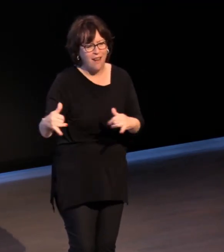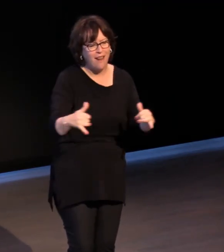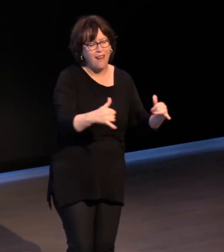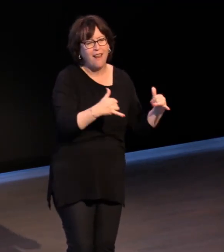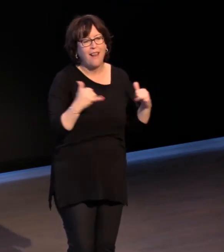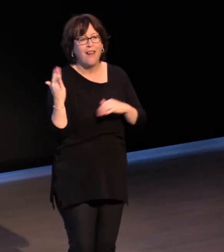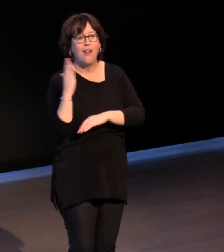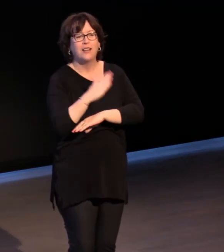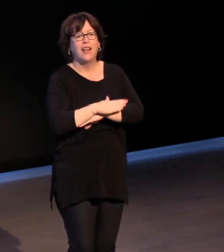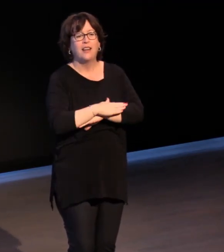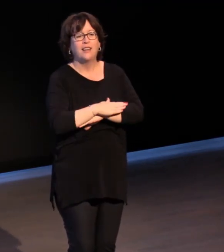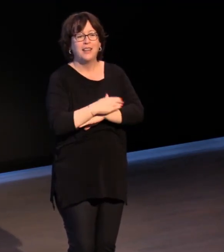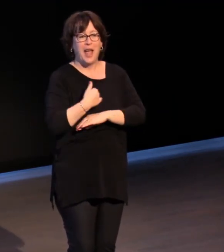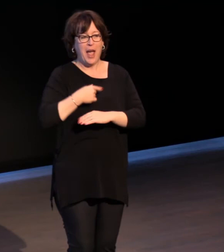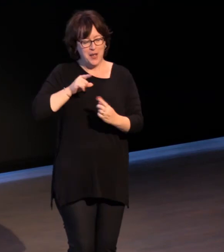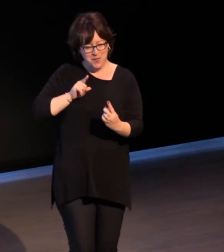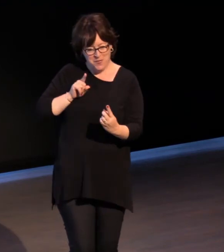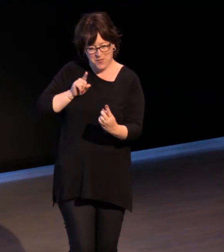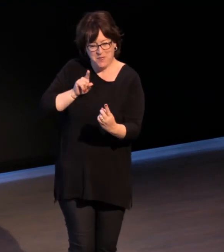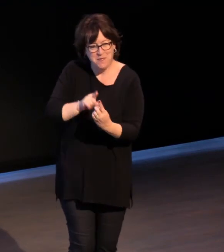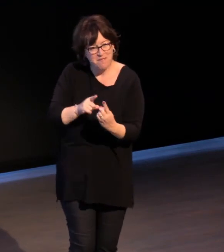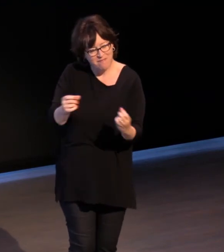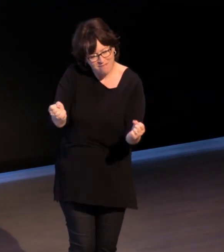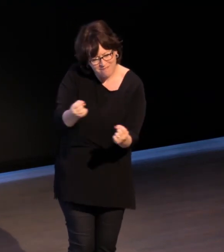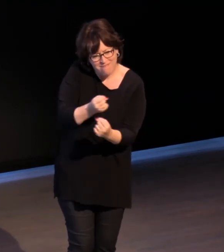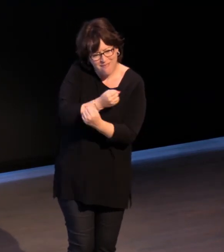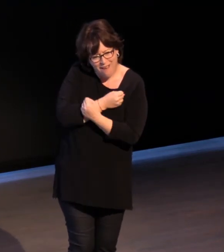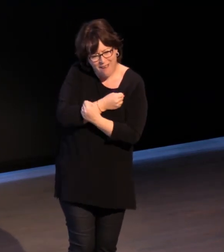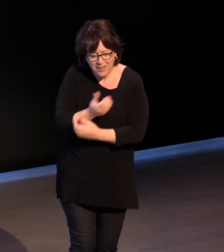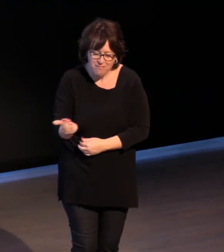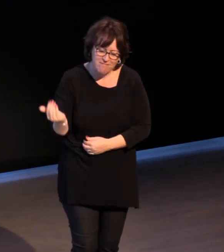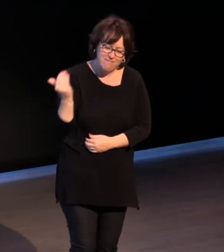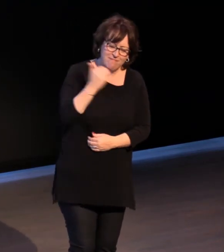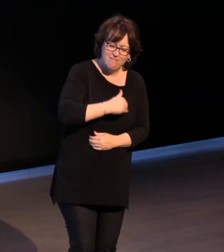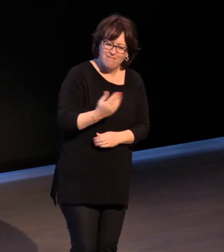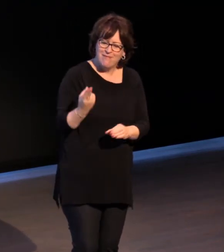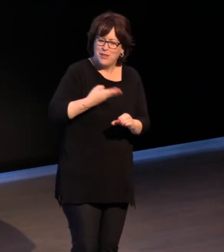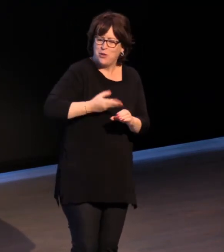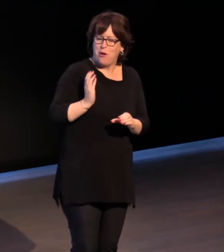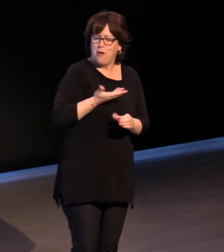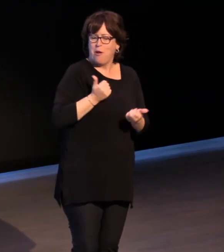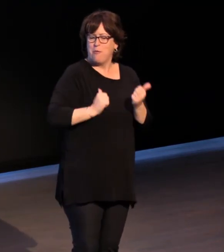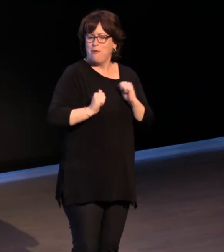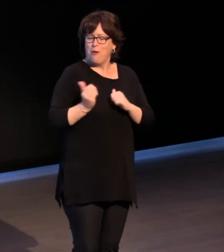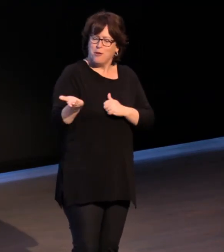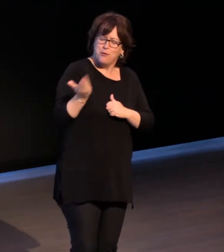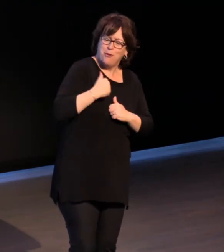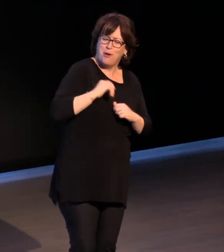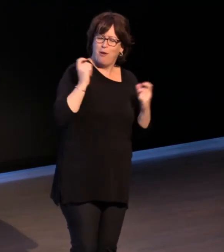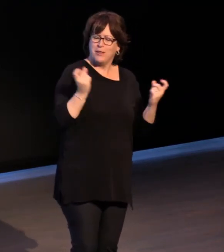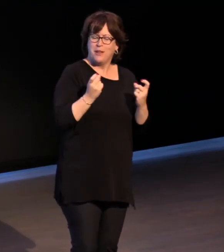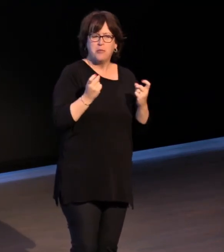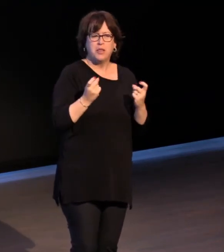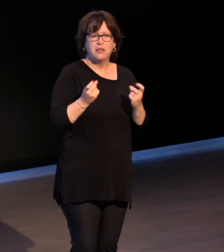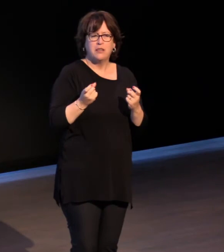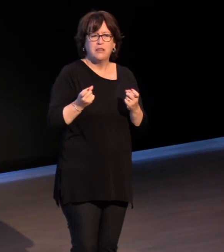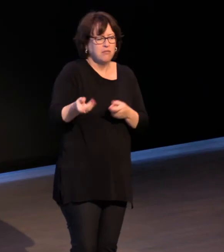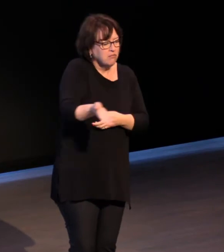I even hug them and invite them to our ceremonies. We share food and drinks.